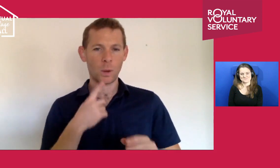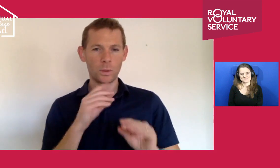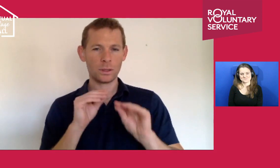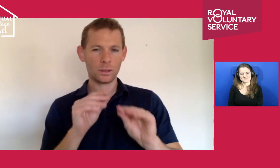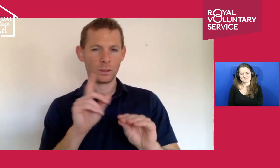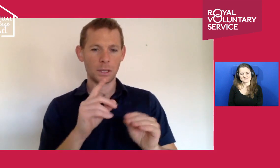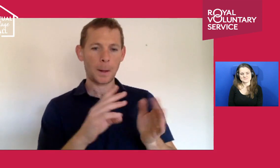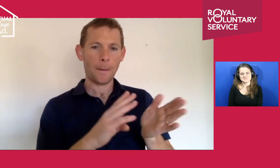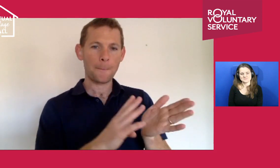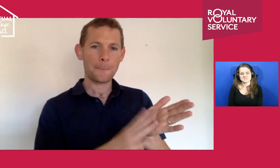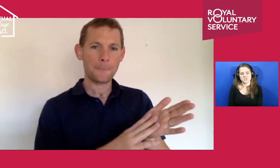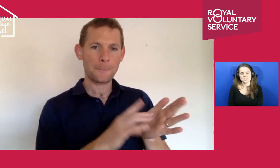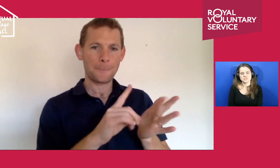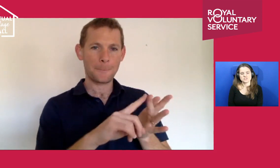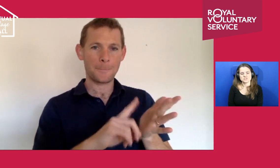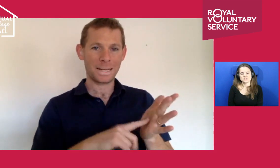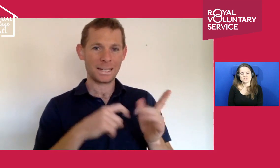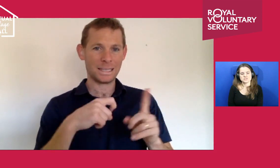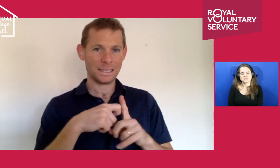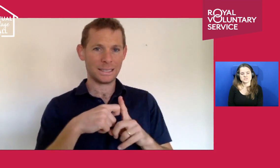Okay.